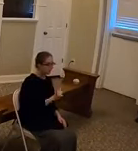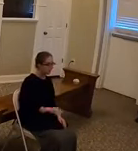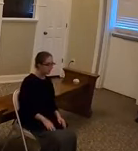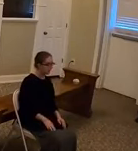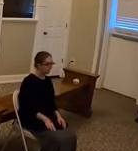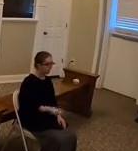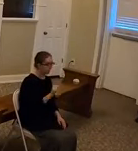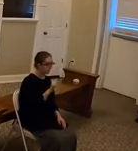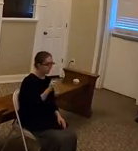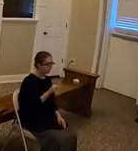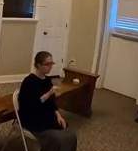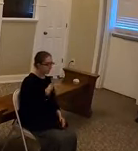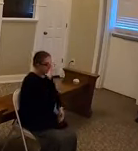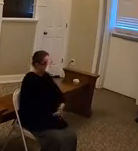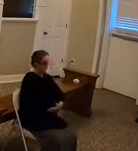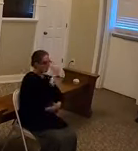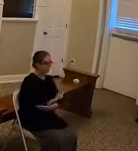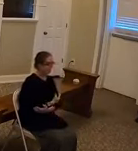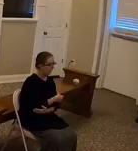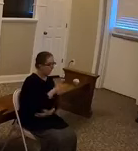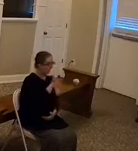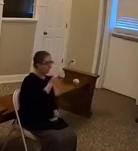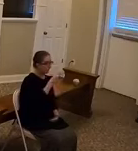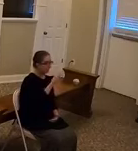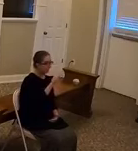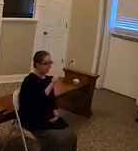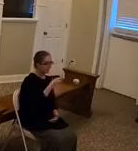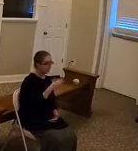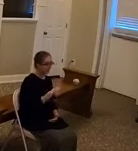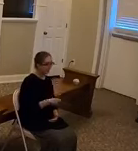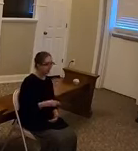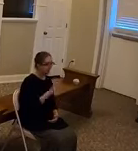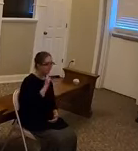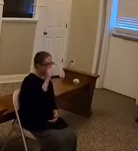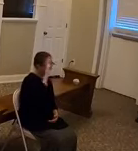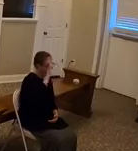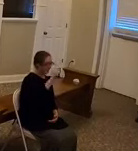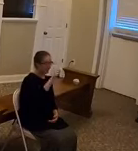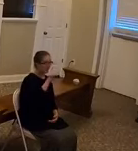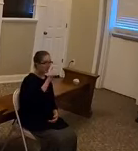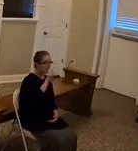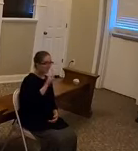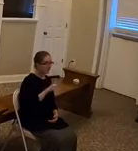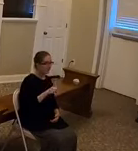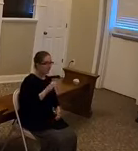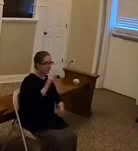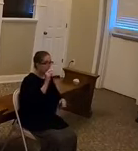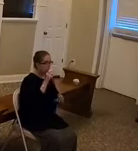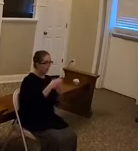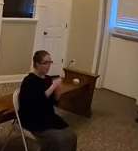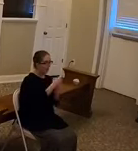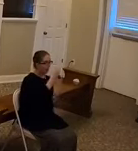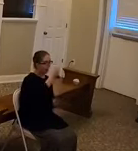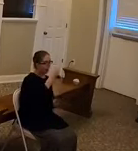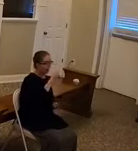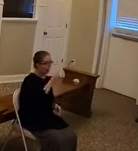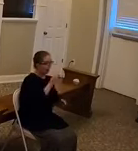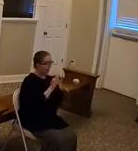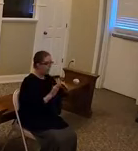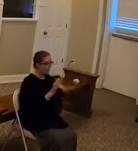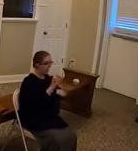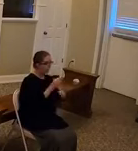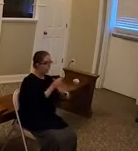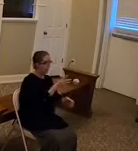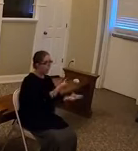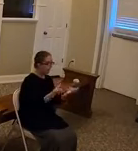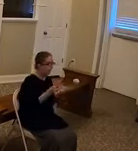is Saul's grandson, Mephibosheth, but he's lame on both of his feet. Now, I want